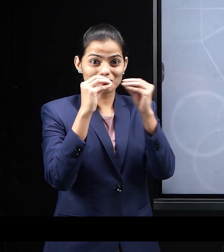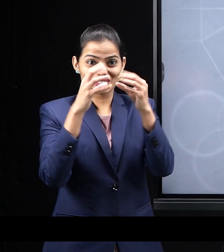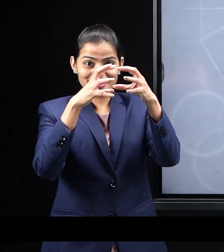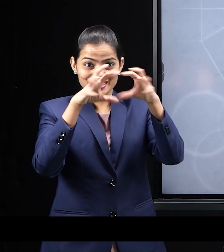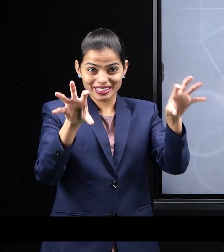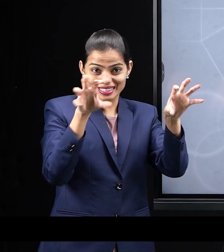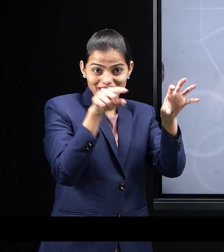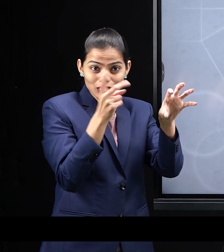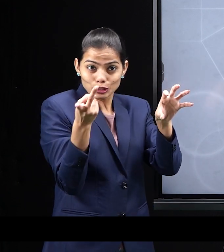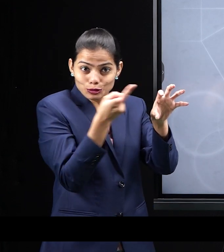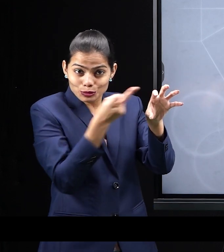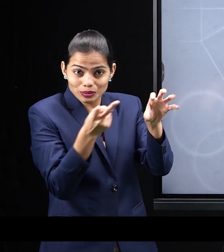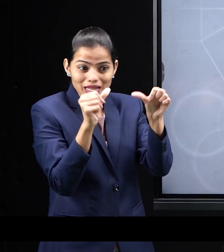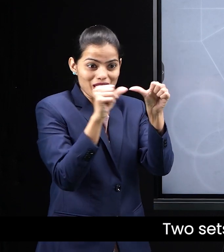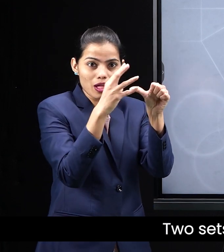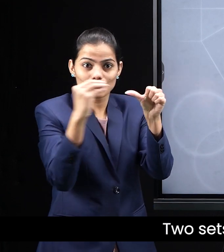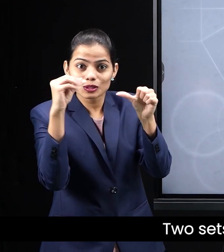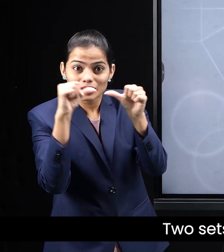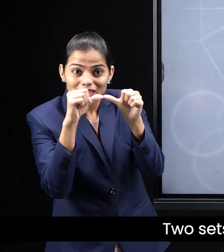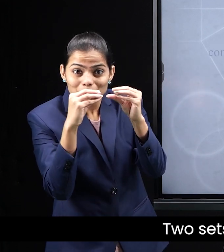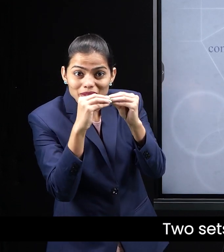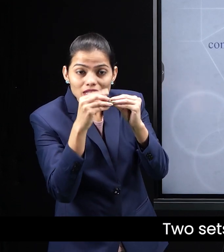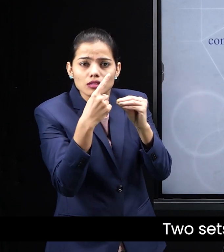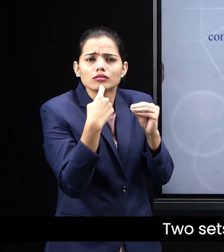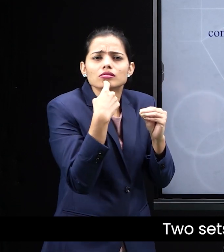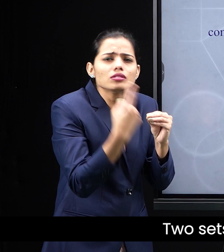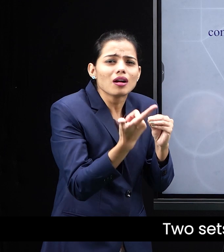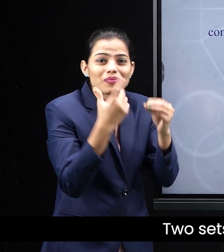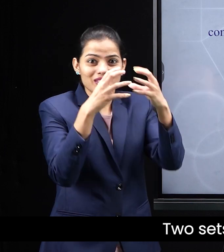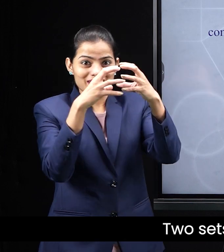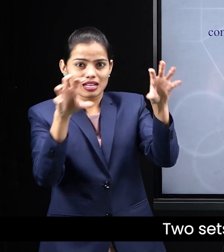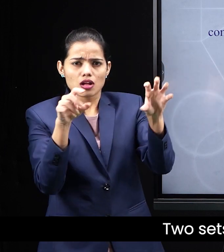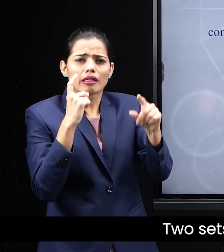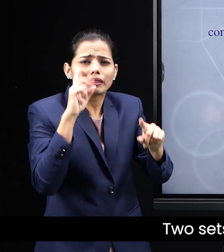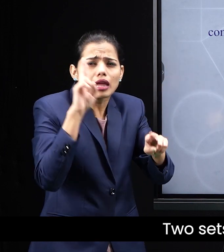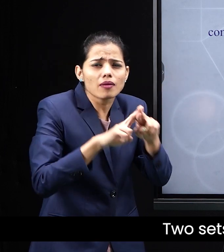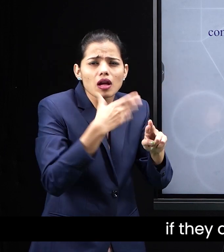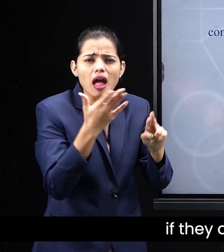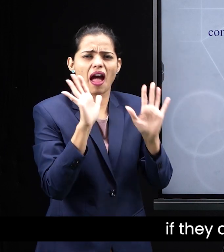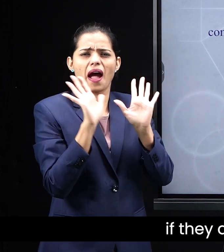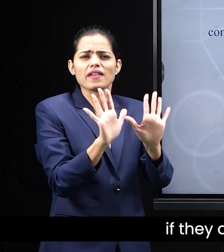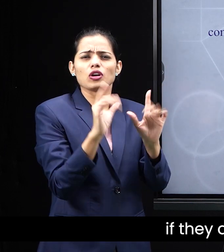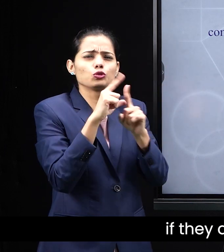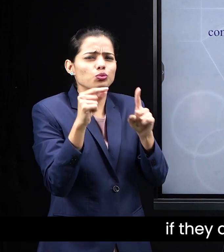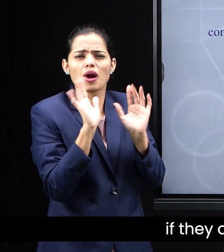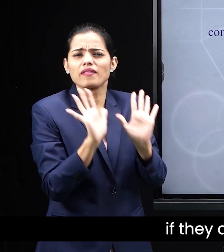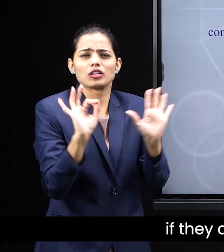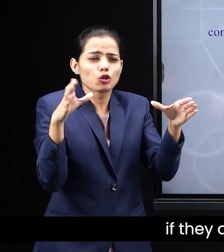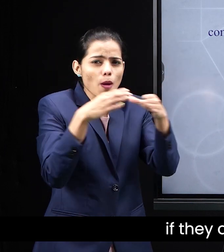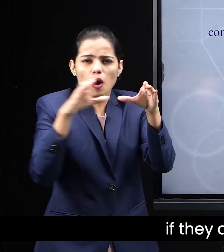Disjoint sets. Two sets A and B are said to be disjoint if they do not have common